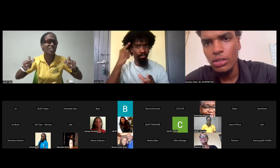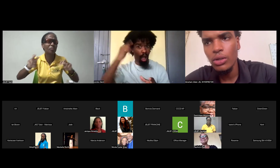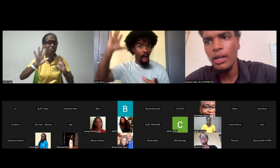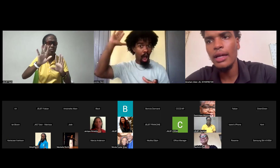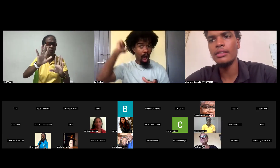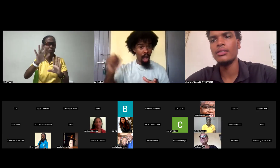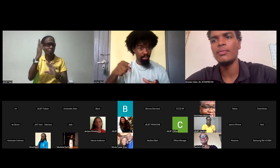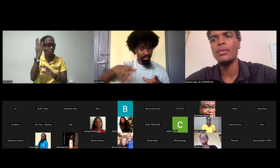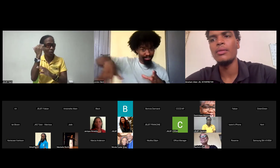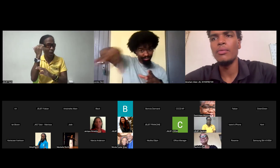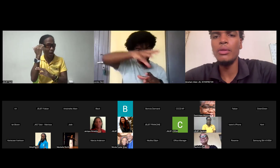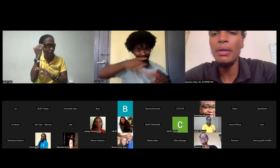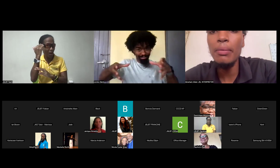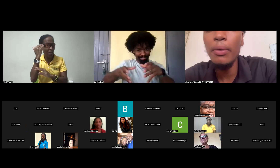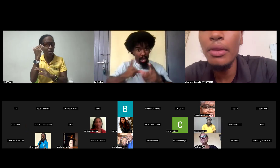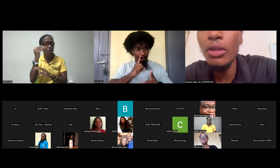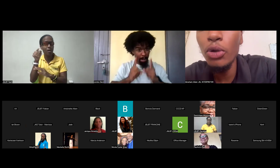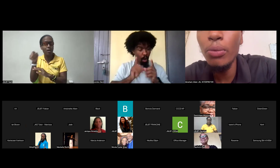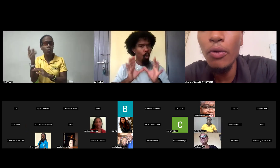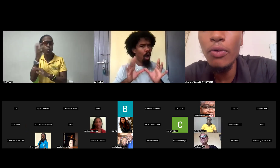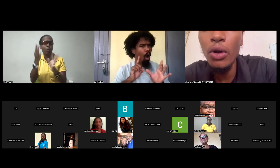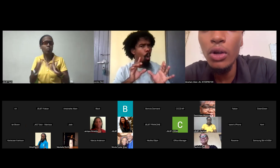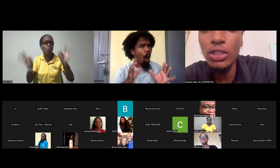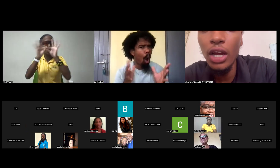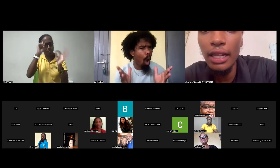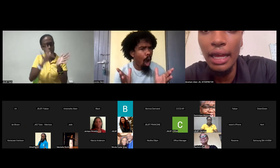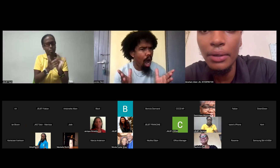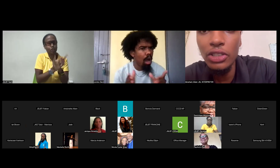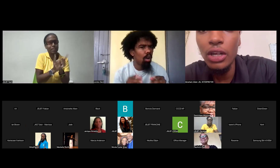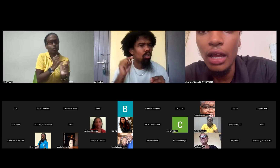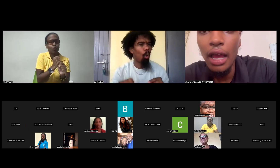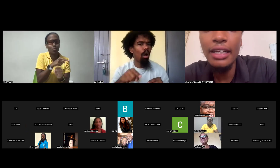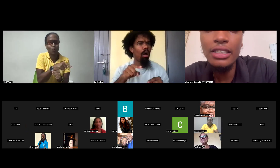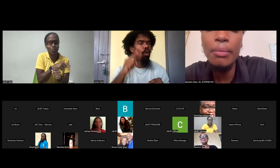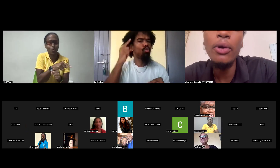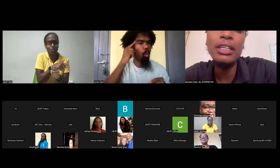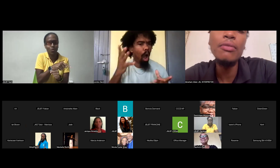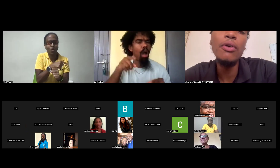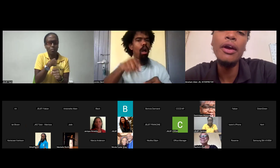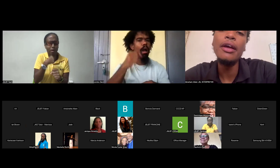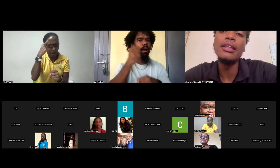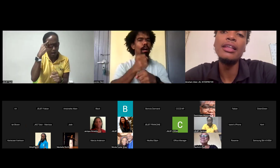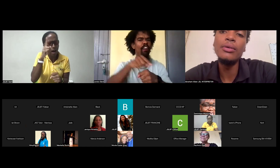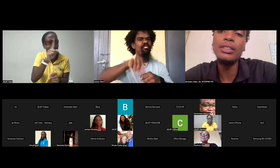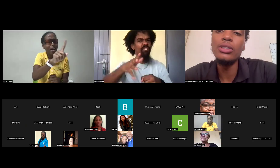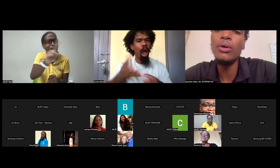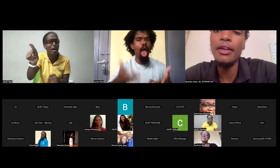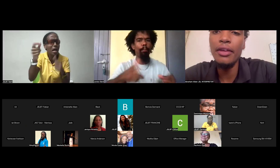look at the people within the group who focus on the language. And it's important for the linguists who are there